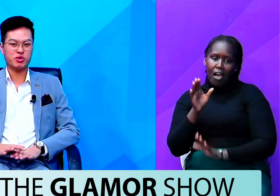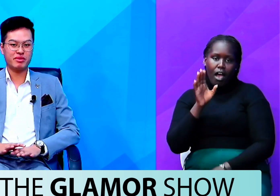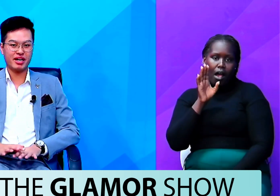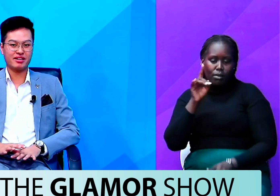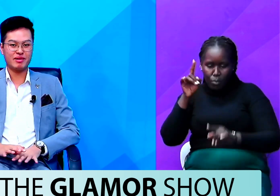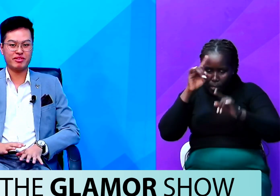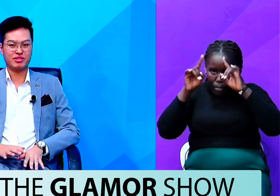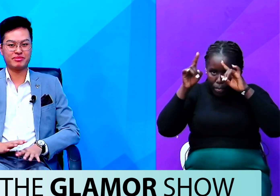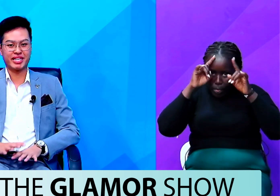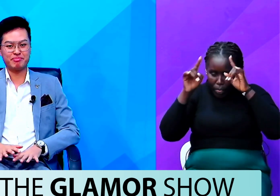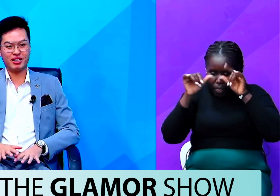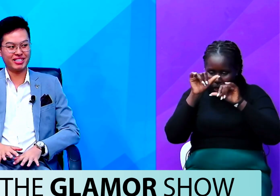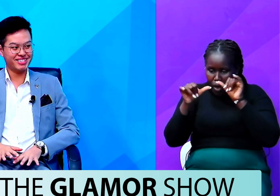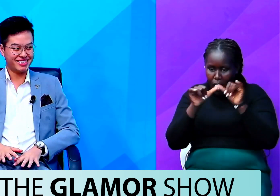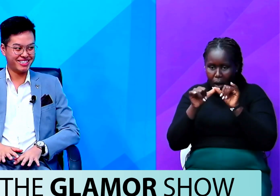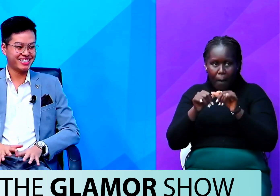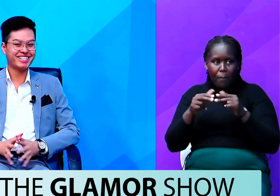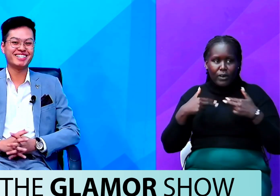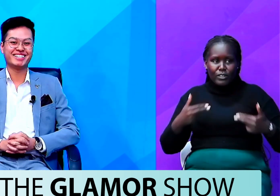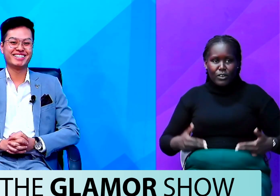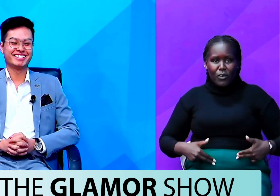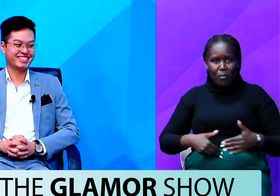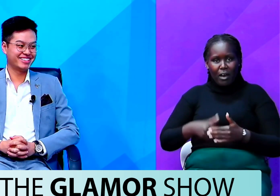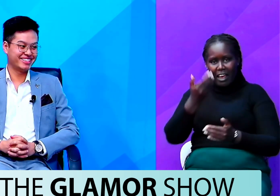pure human hair coming from dead bodies.